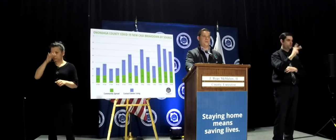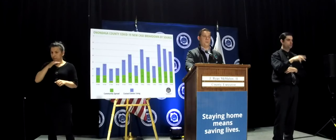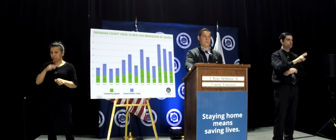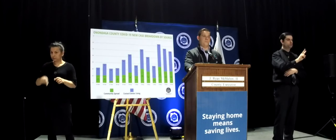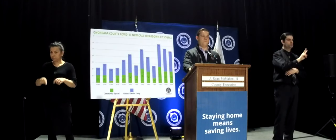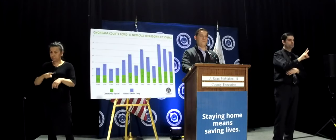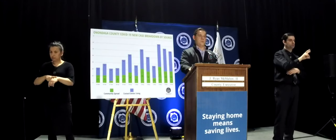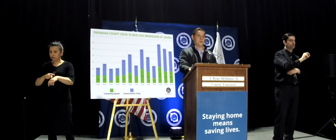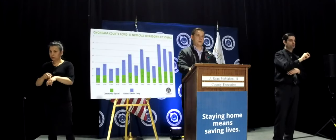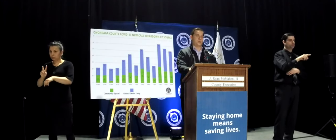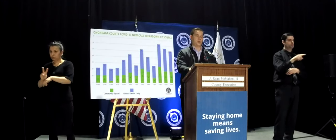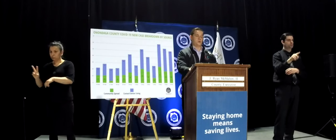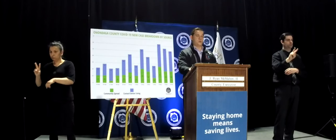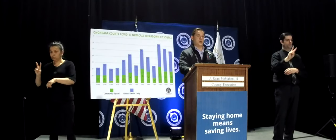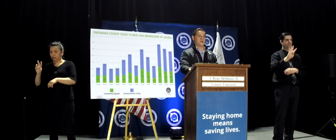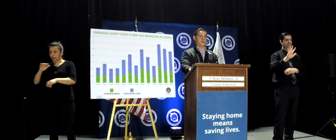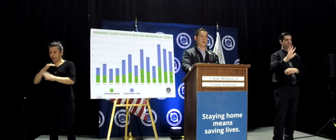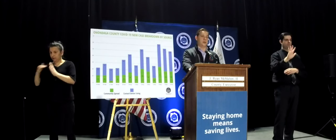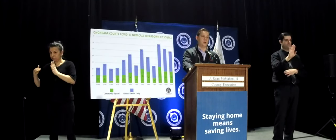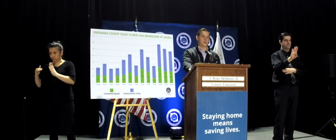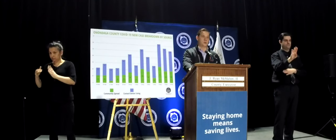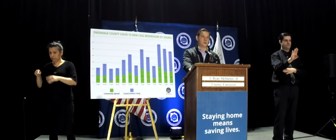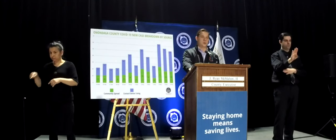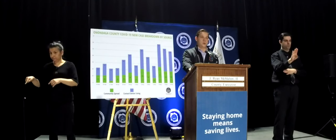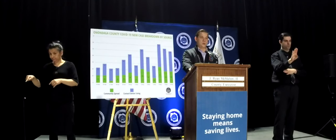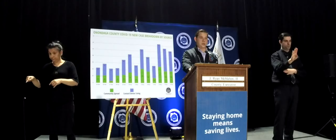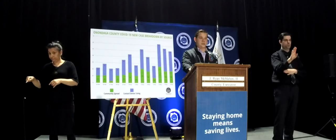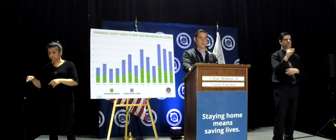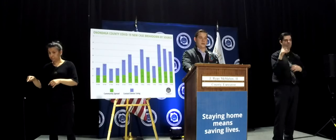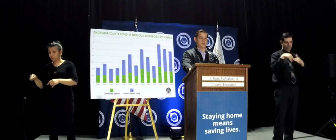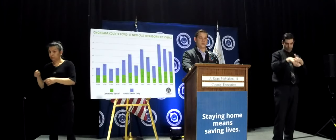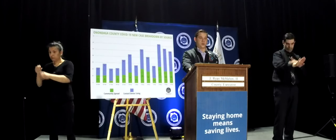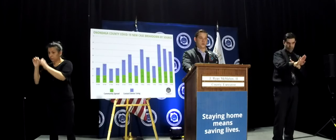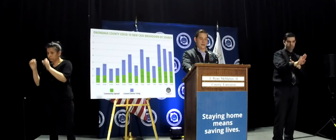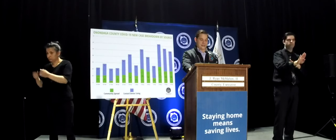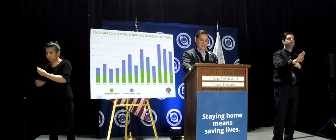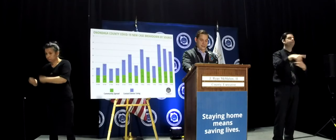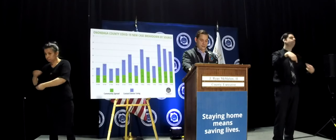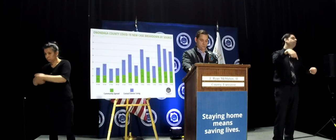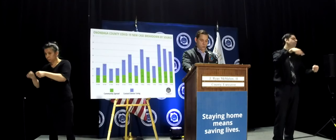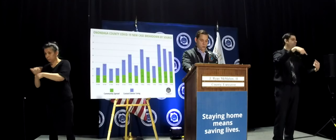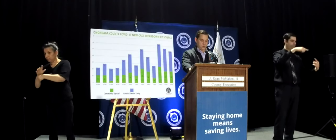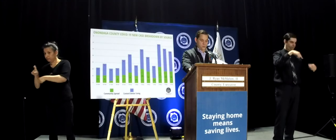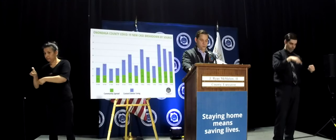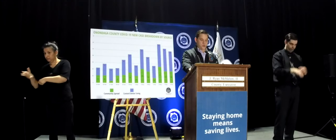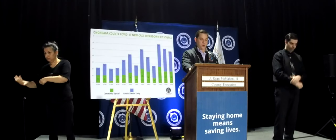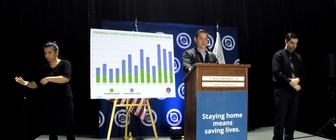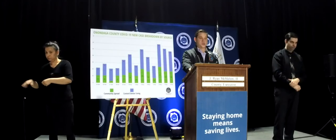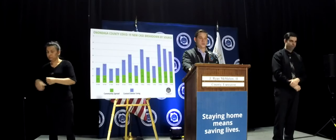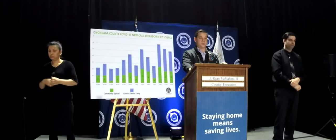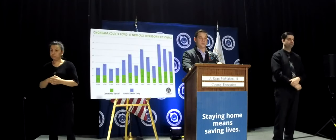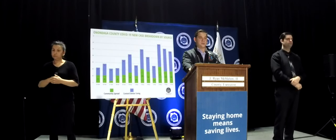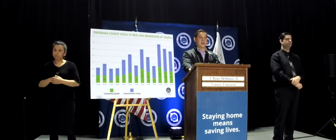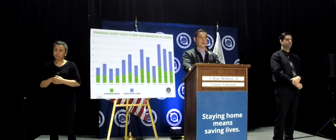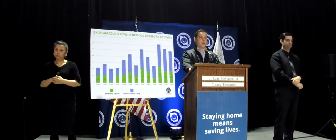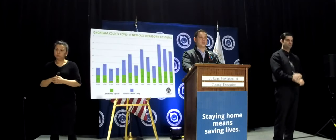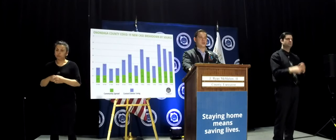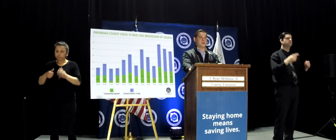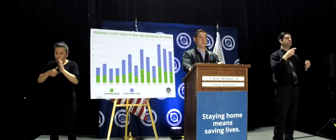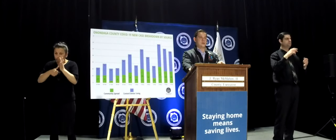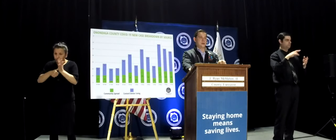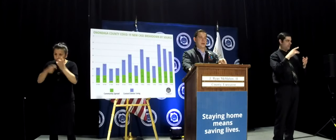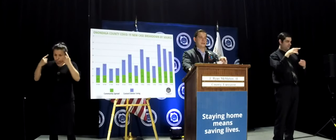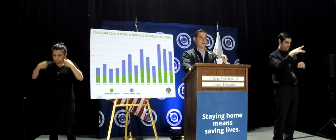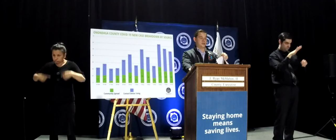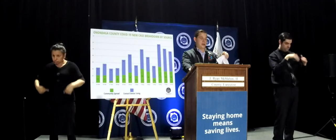2:45, someone was also at Lowe's who tested positive for COVID-19. Please watch your symptoms. Any